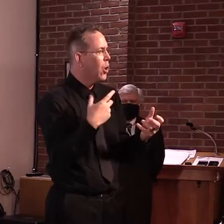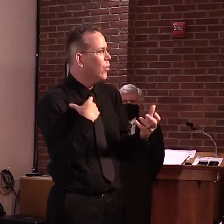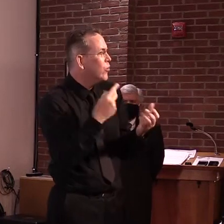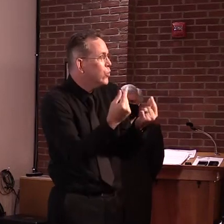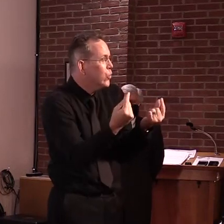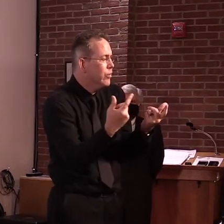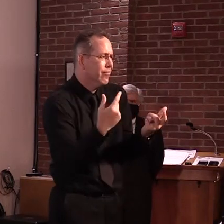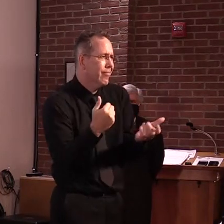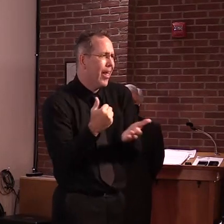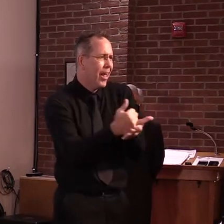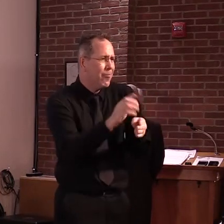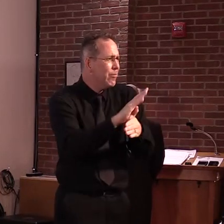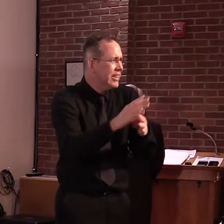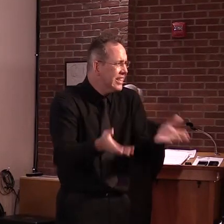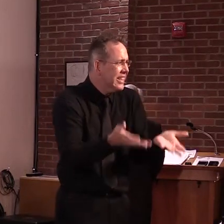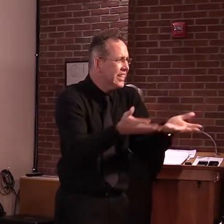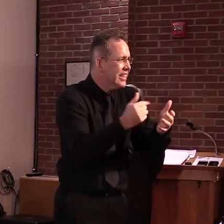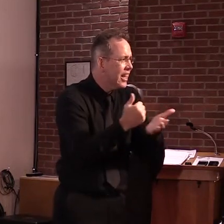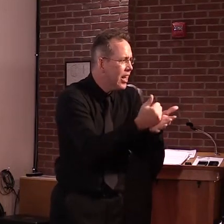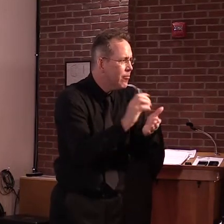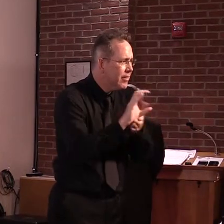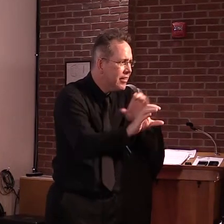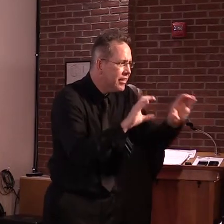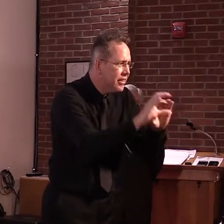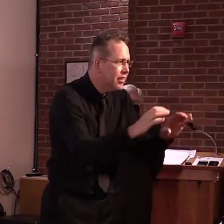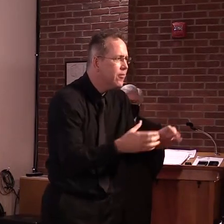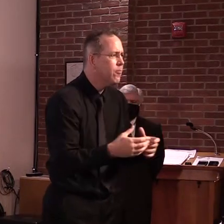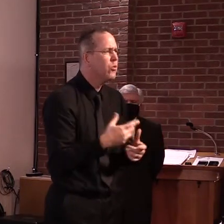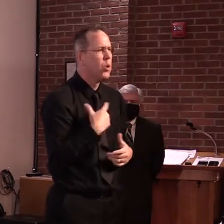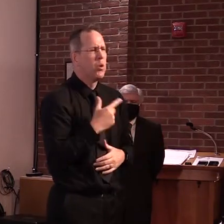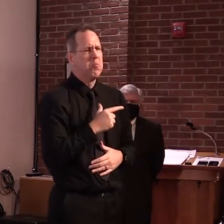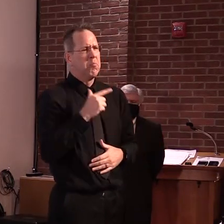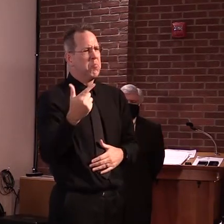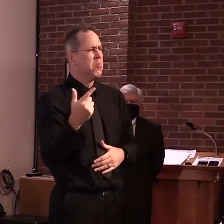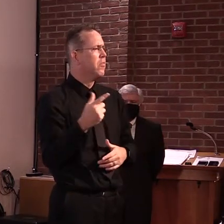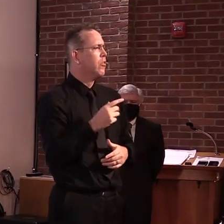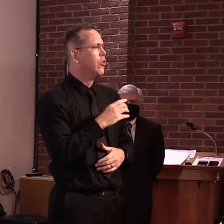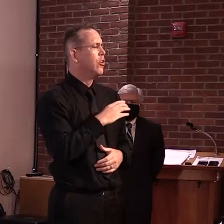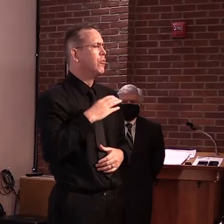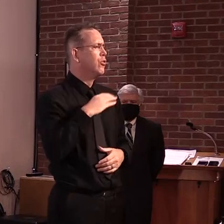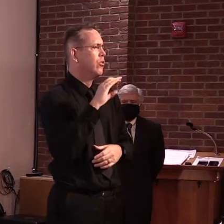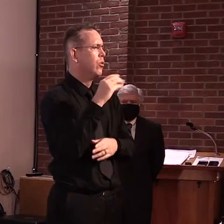about the plan to help Vermont thrive in the wake of this crisis.